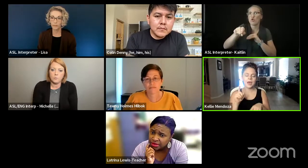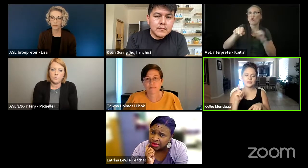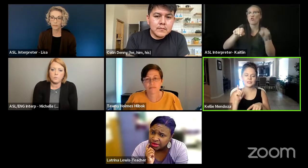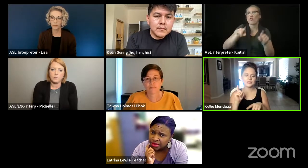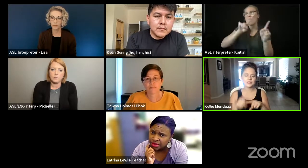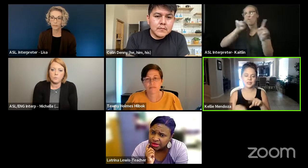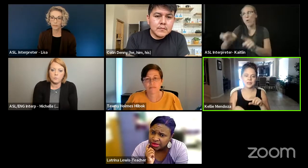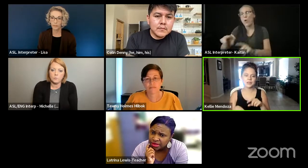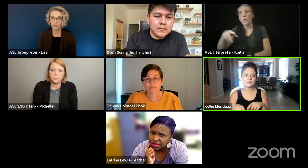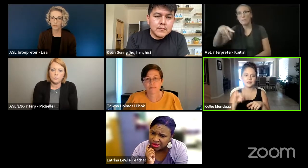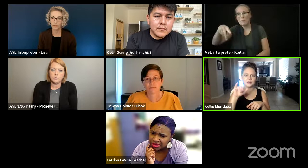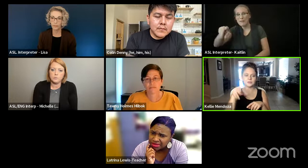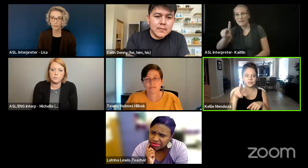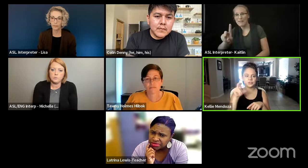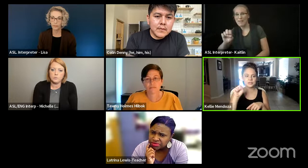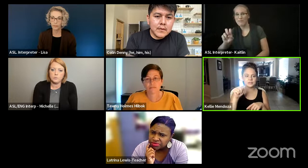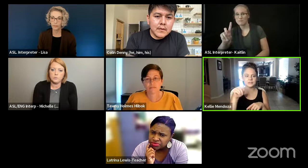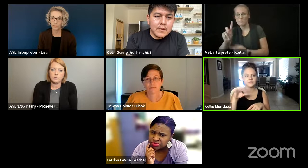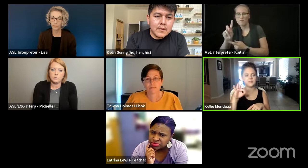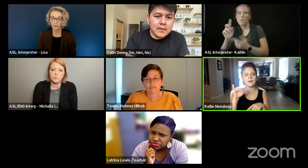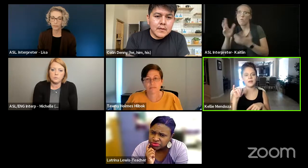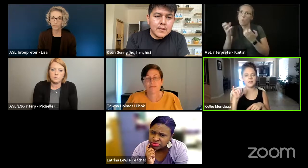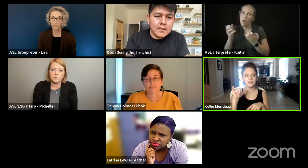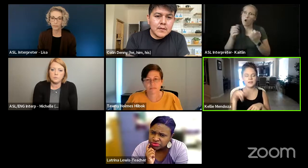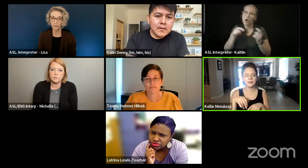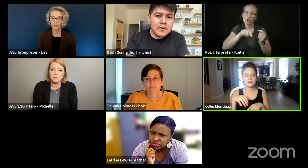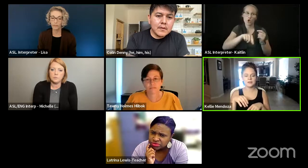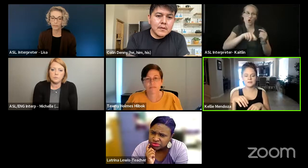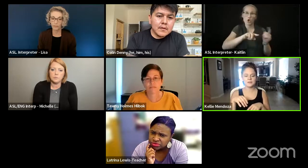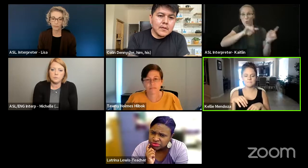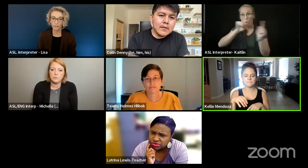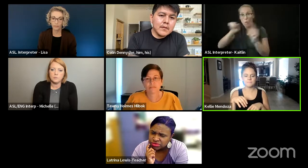but I just can't justify